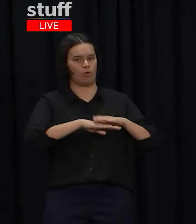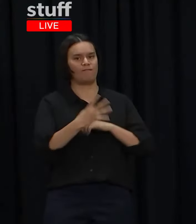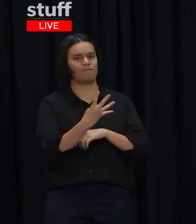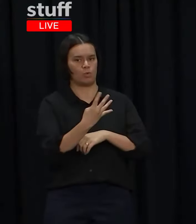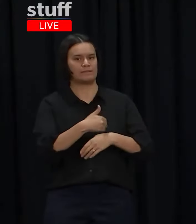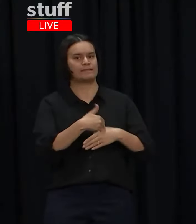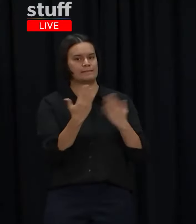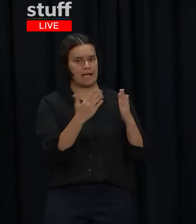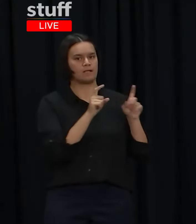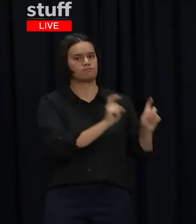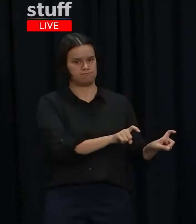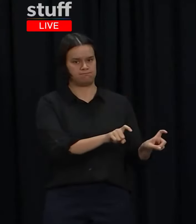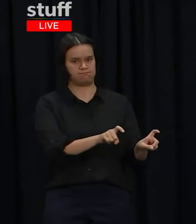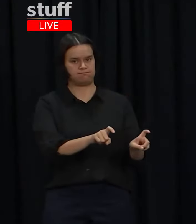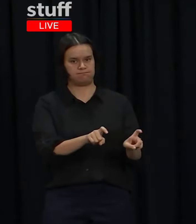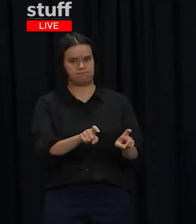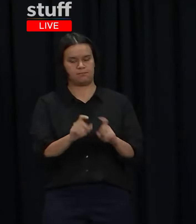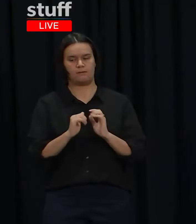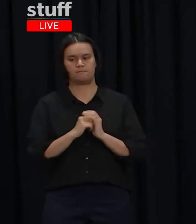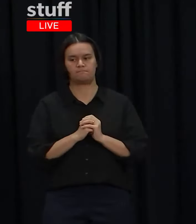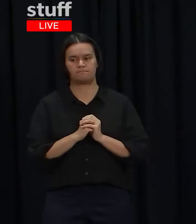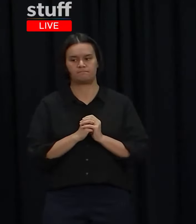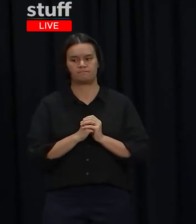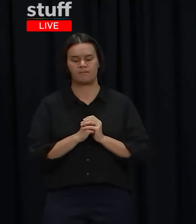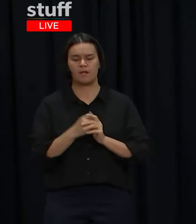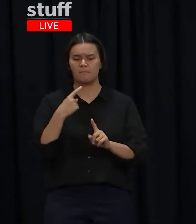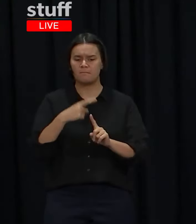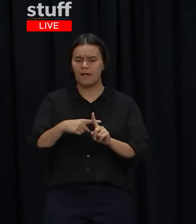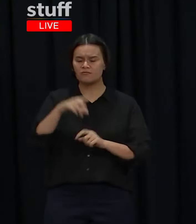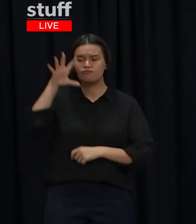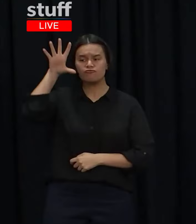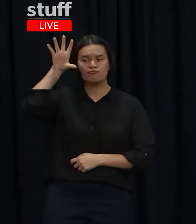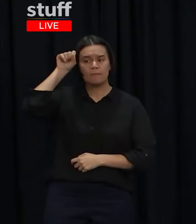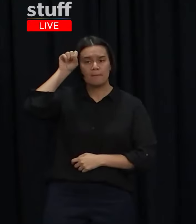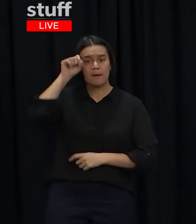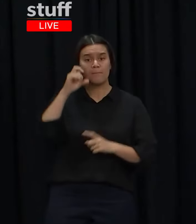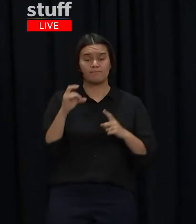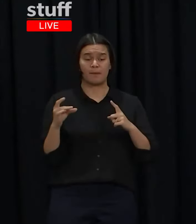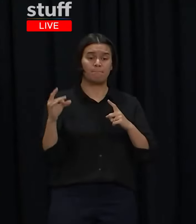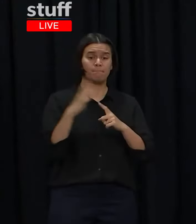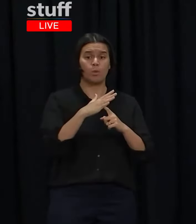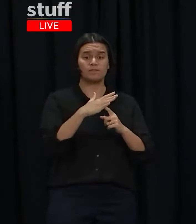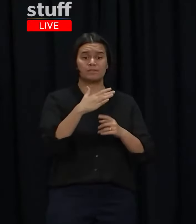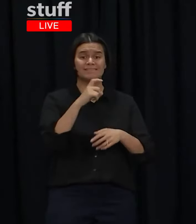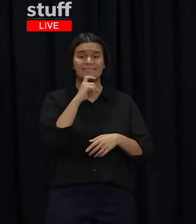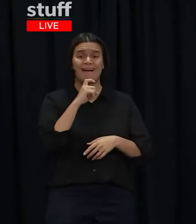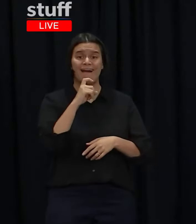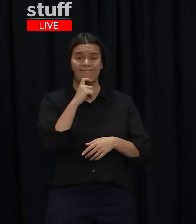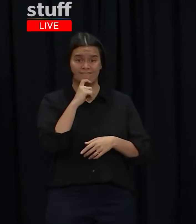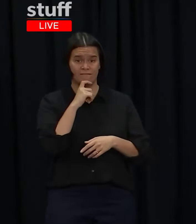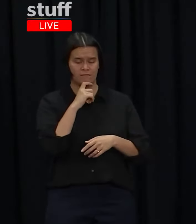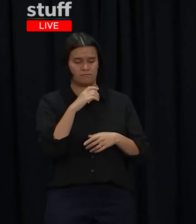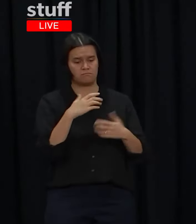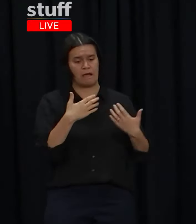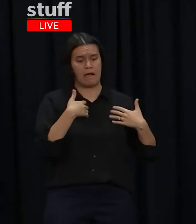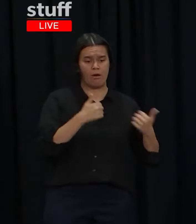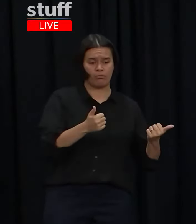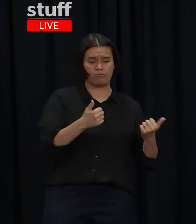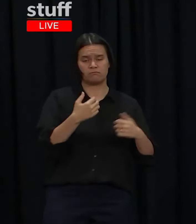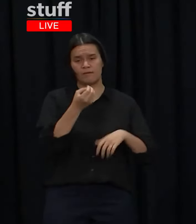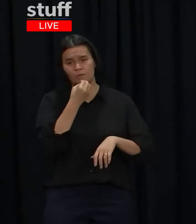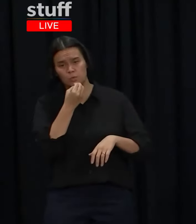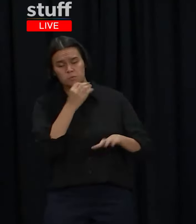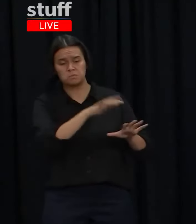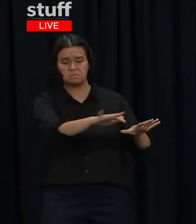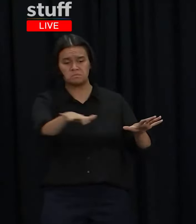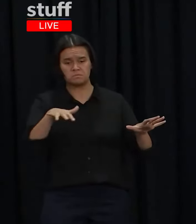adjusting staff rosters to enable that. Remember that it won't be every critical worker that needs to go back. It's really in a situation where you might get